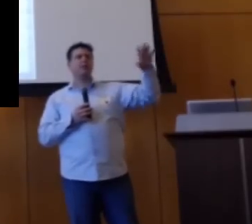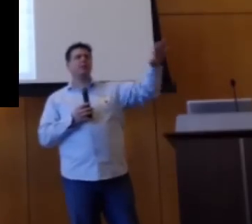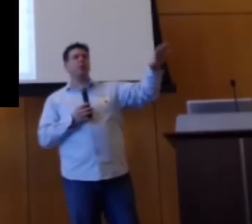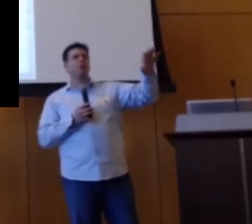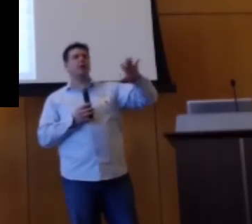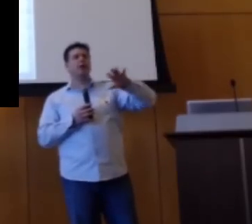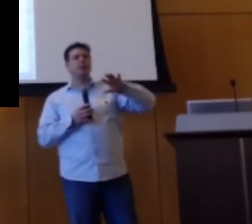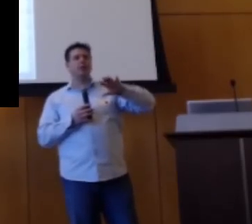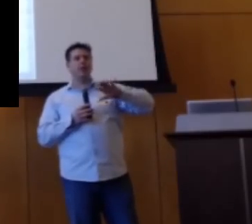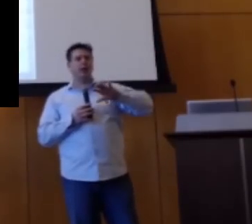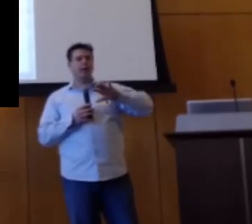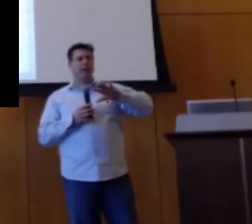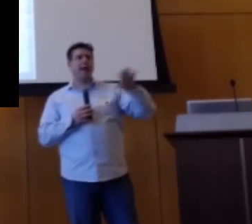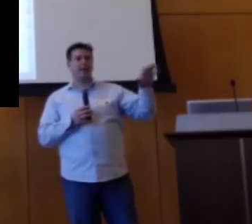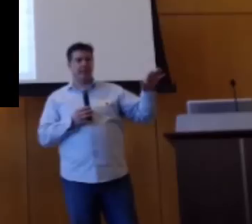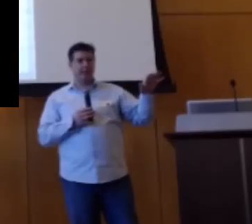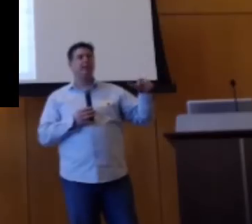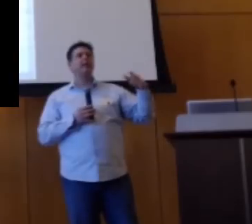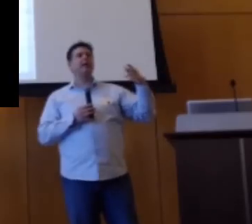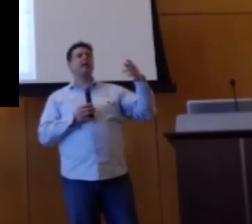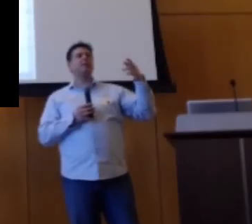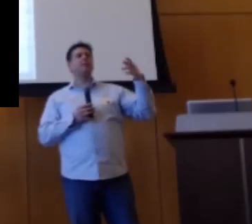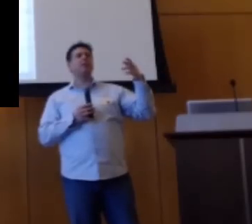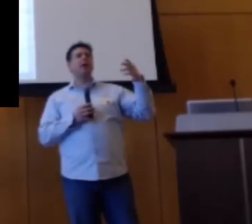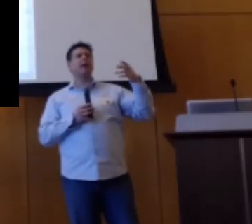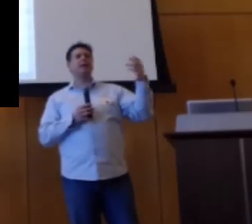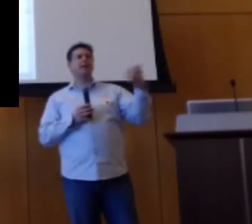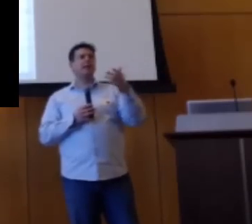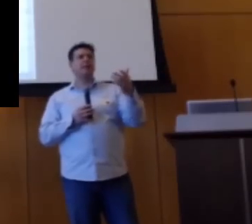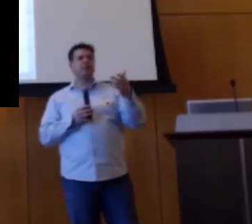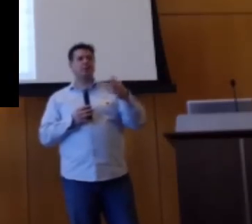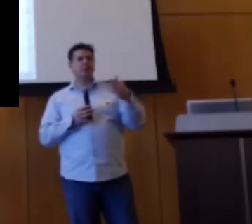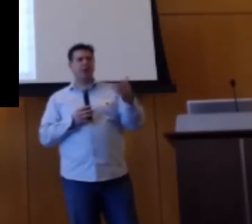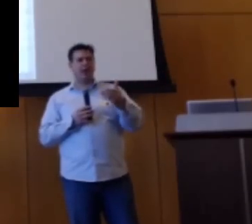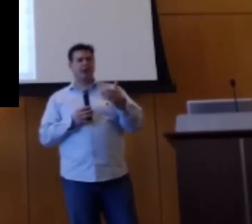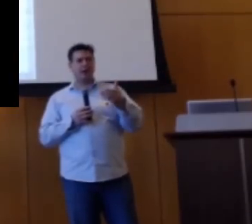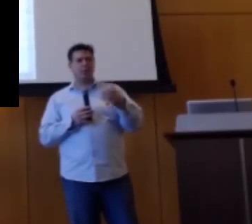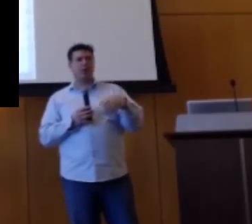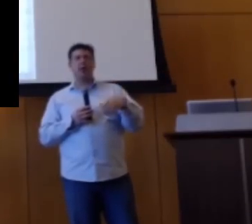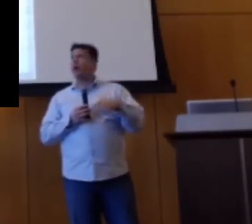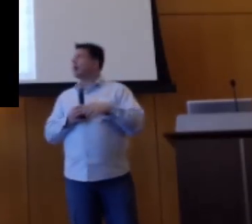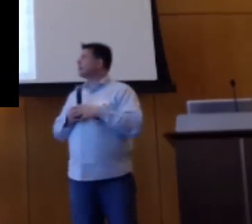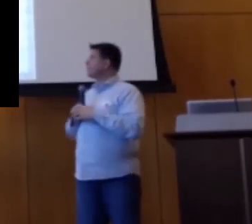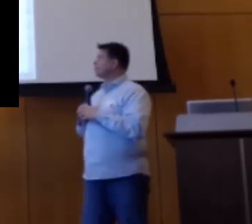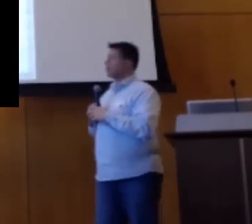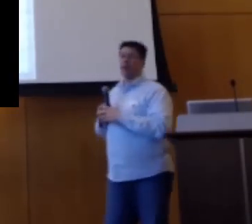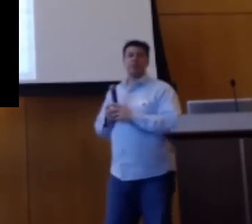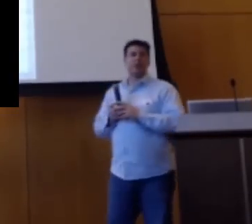his only covered Latin, and he needed a few more, so he added a couple, and he did a pretty nice